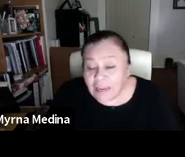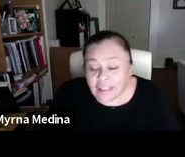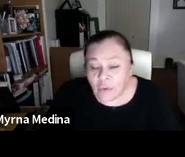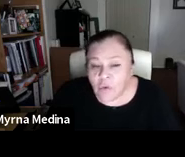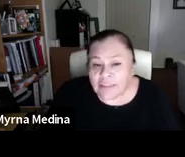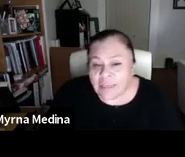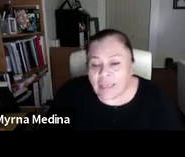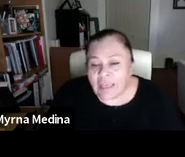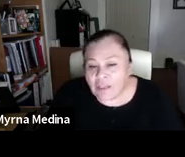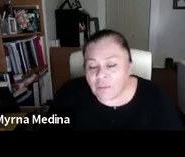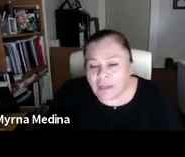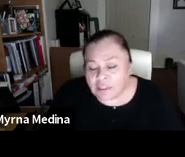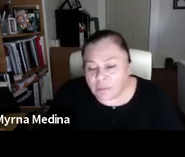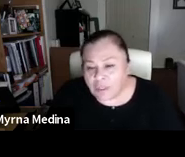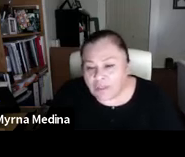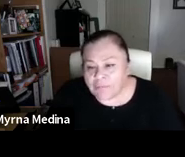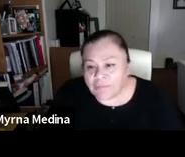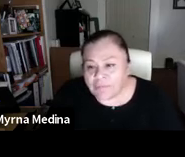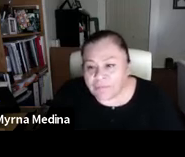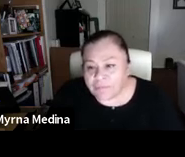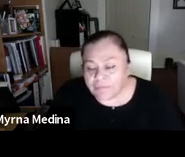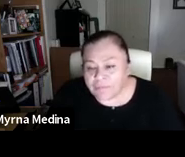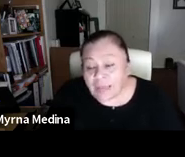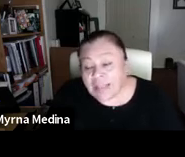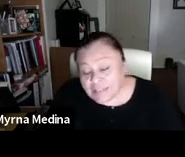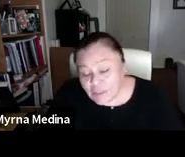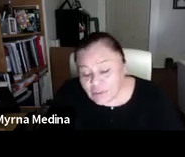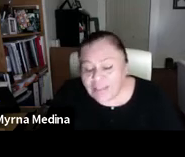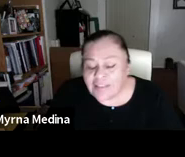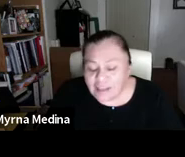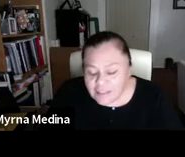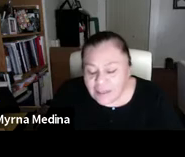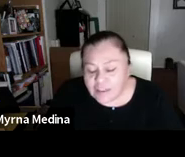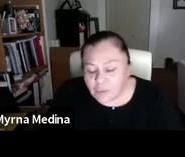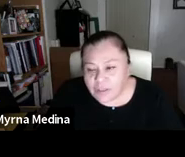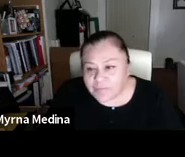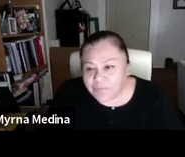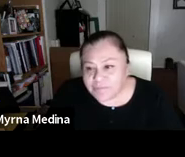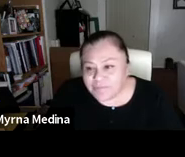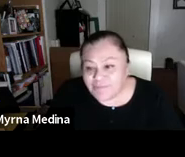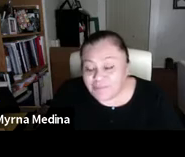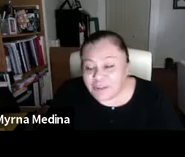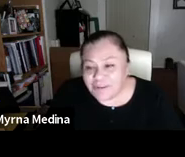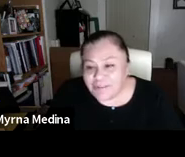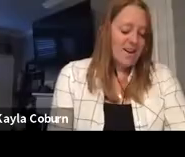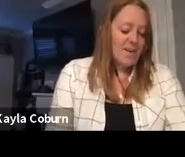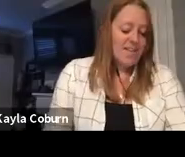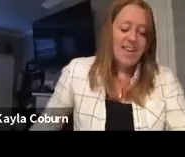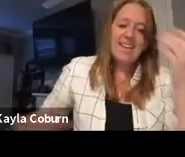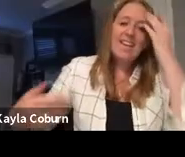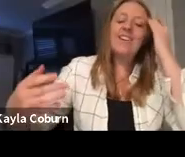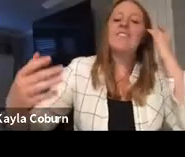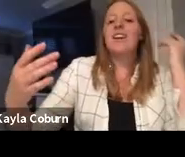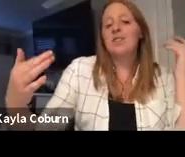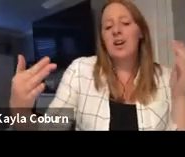sin darles ninguna seña a ellos para que respondan. Antes de que ustedes les den la seña que respondan. And